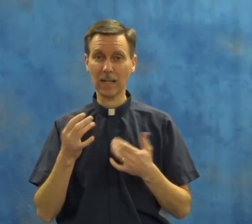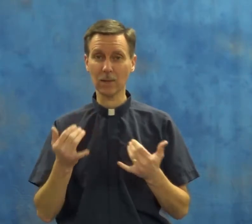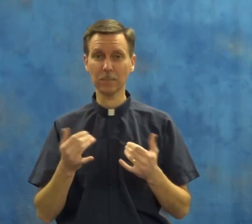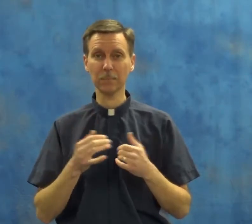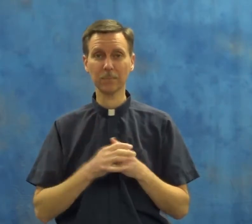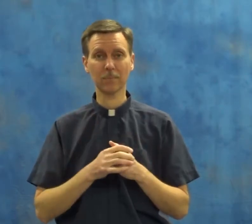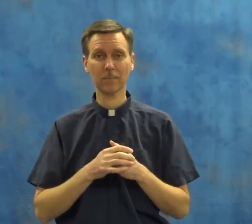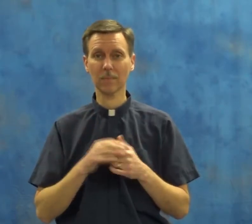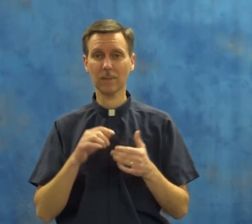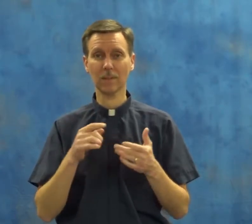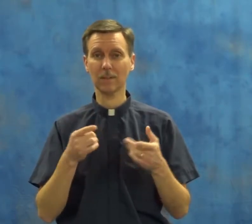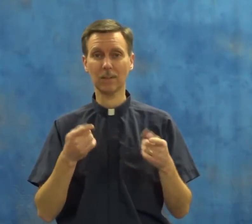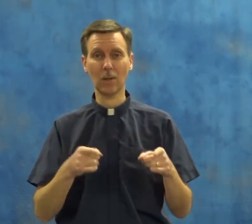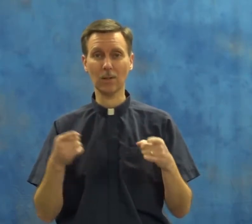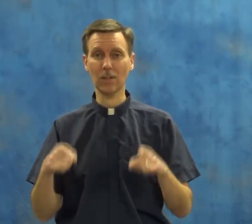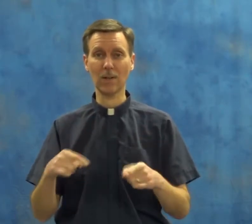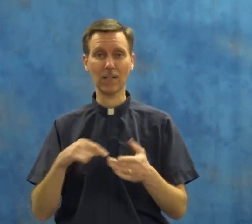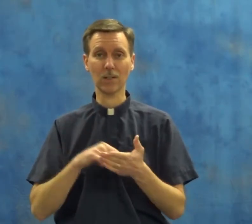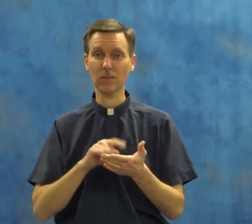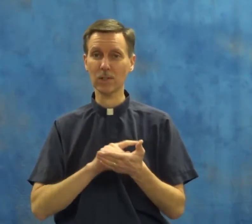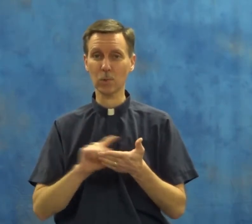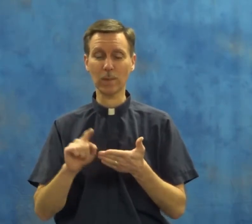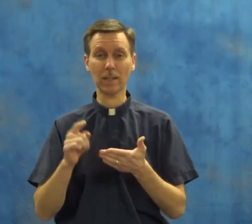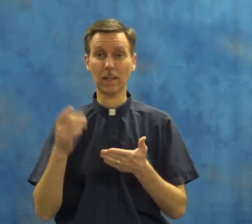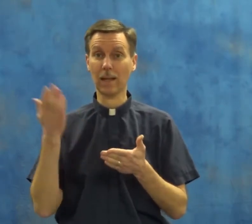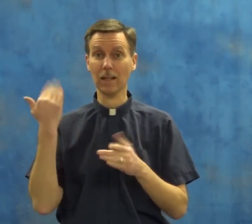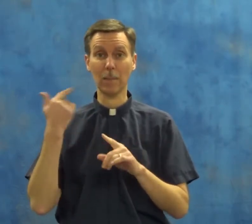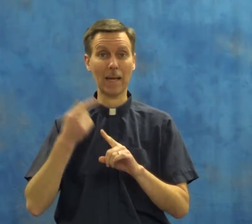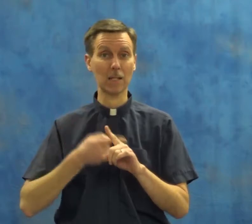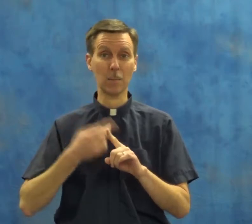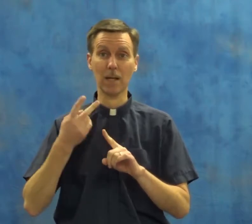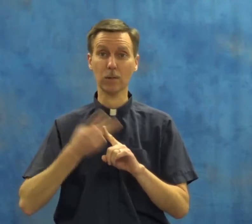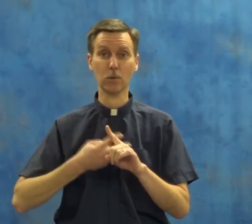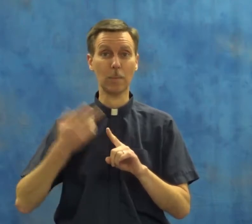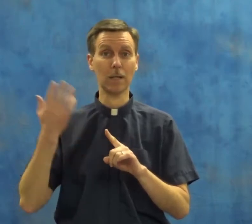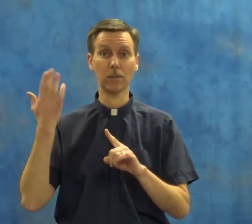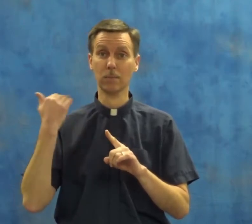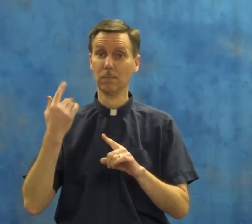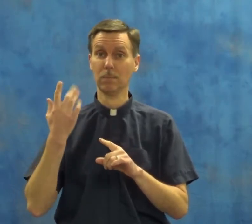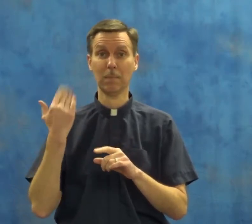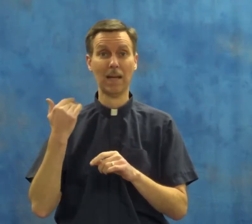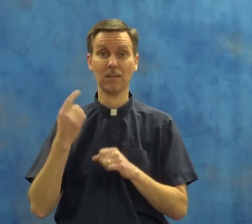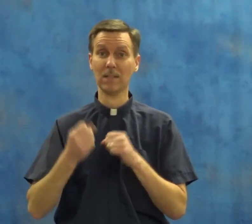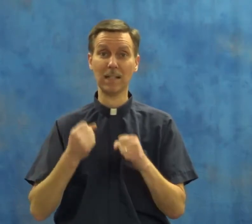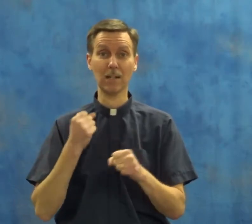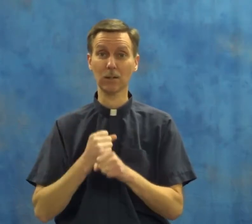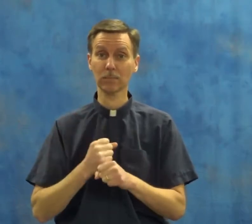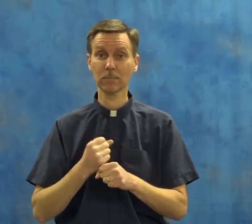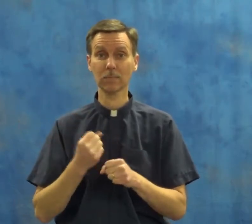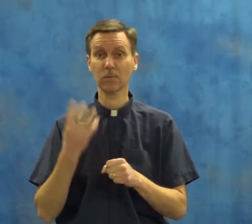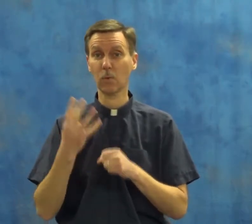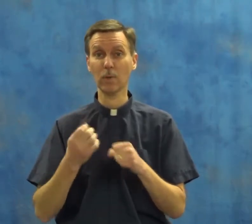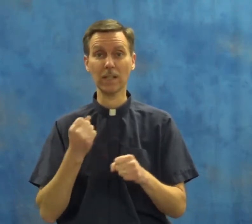now, the events this week and the past month, 2 months, past year, 4